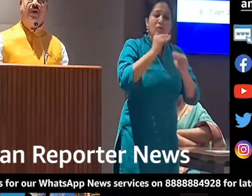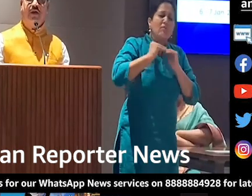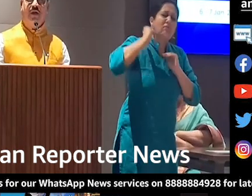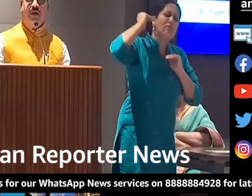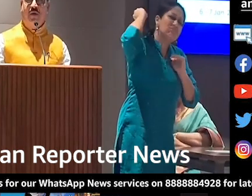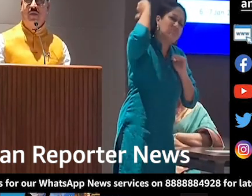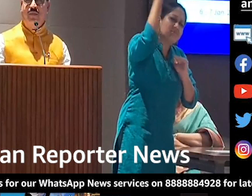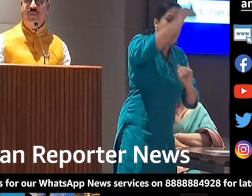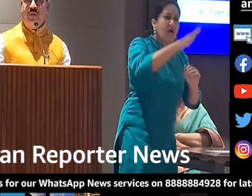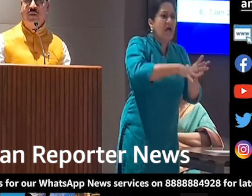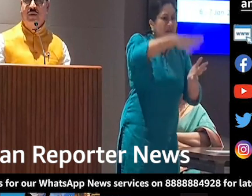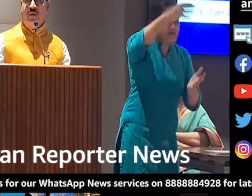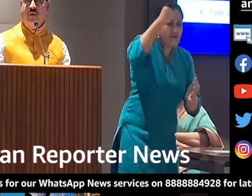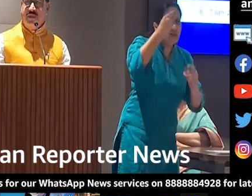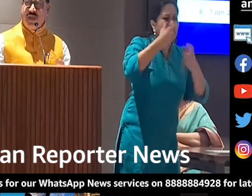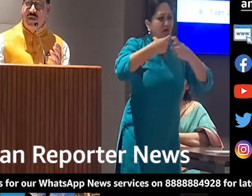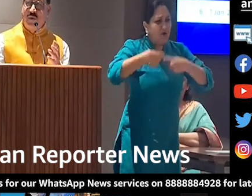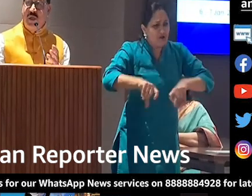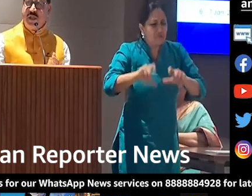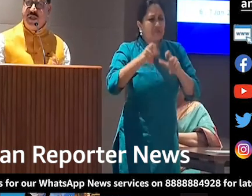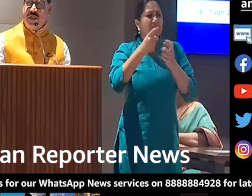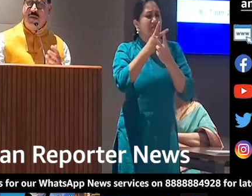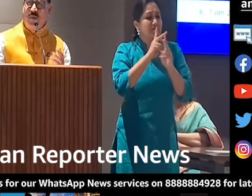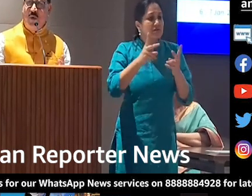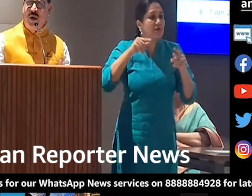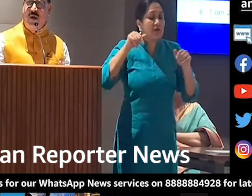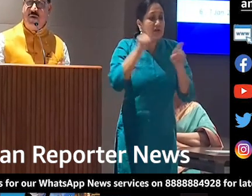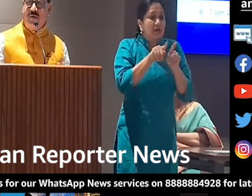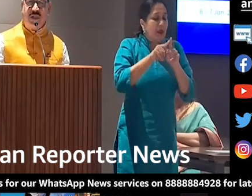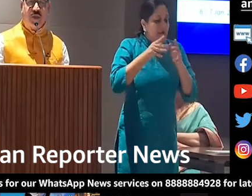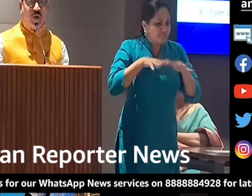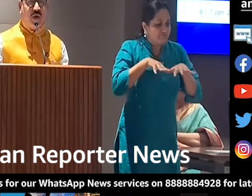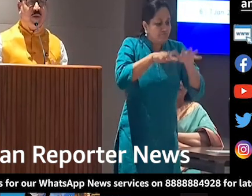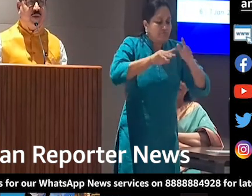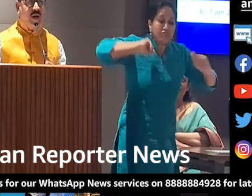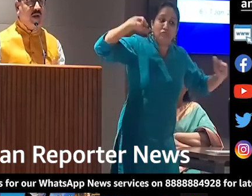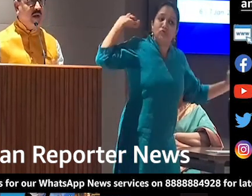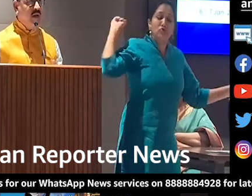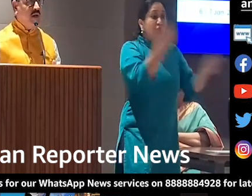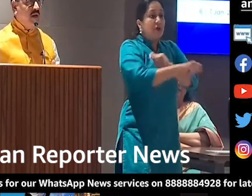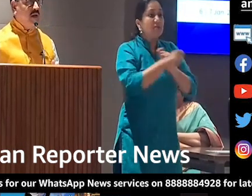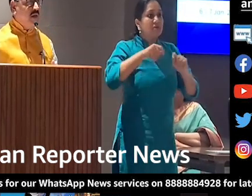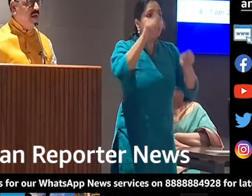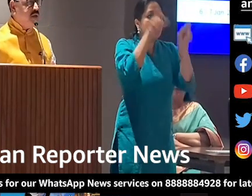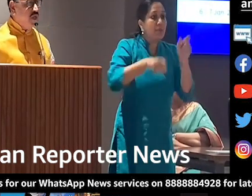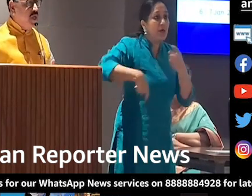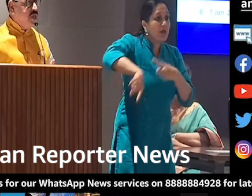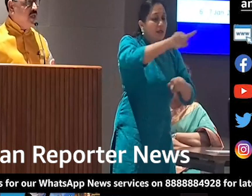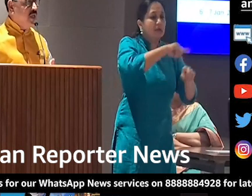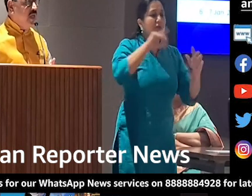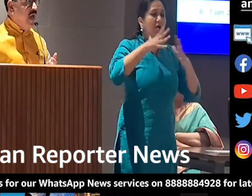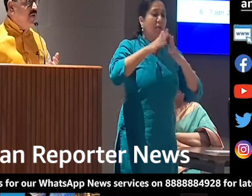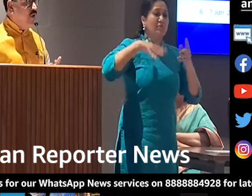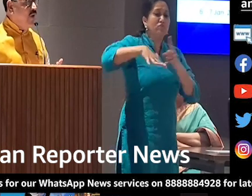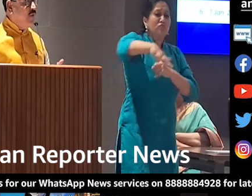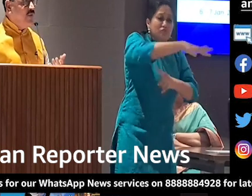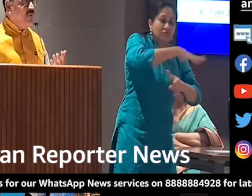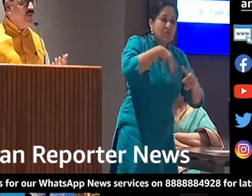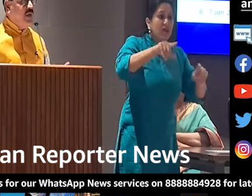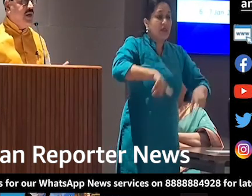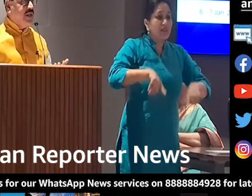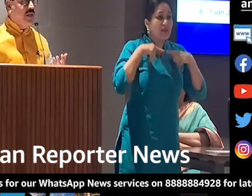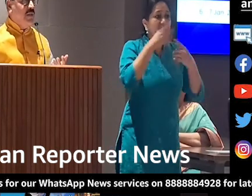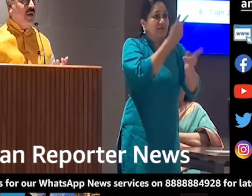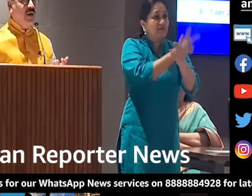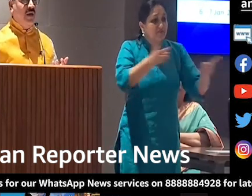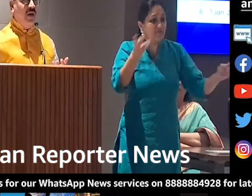that. You know, this is a revolution. This is a moment which is going to bring the change in the life of